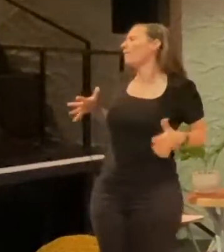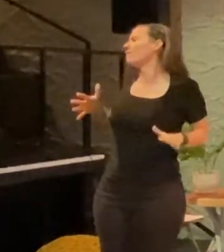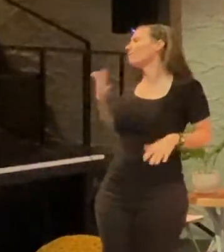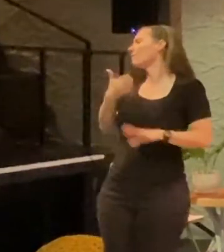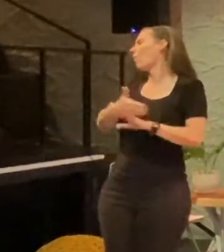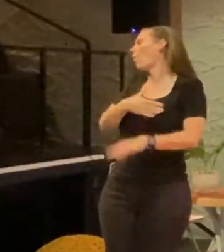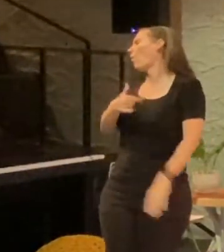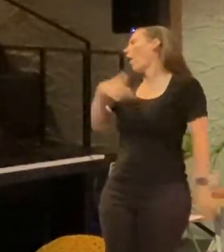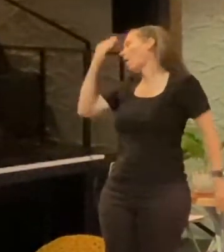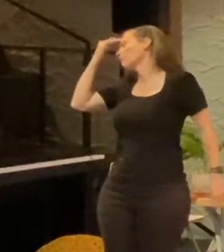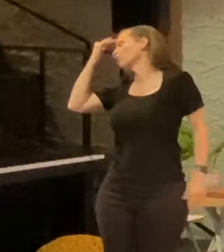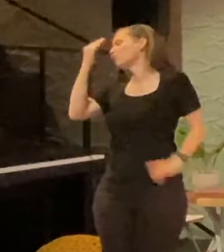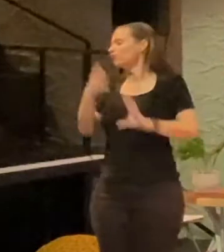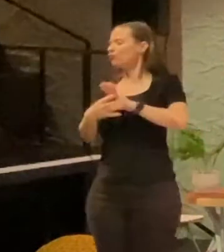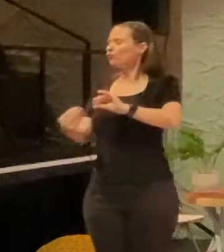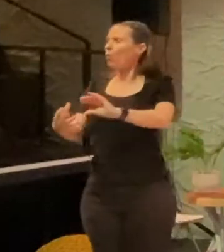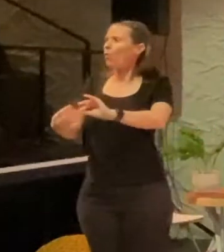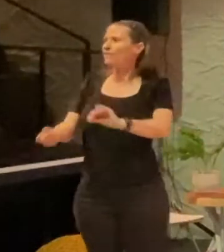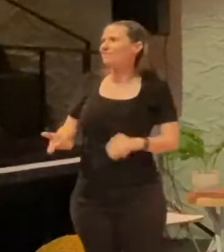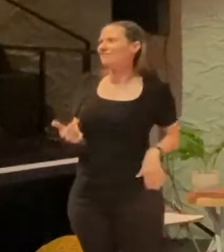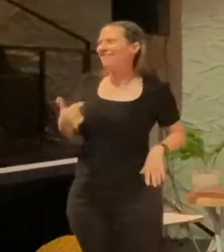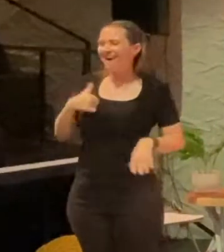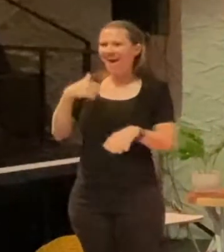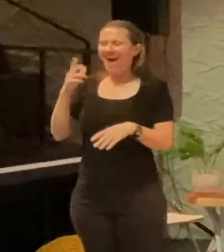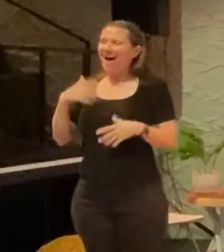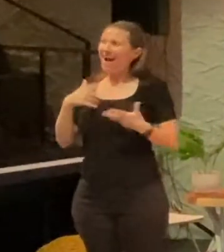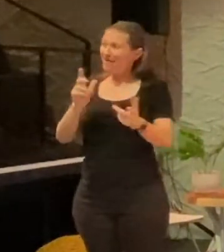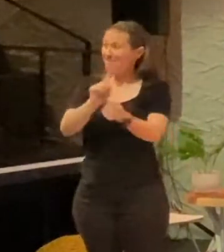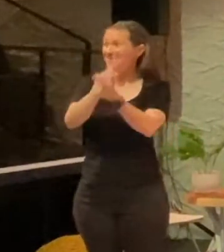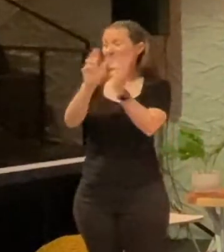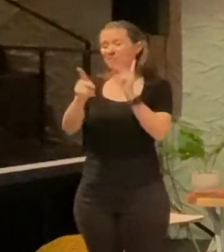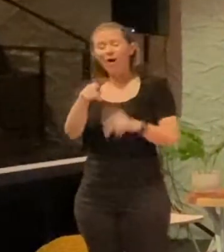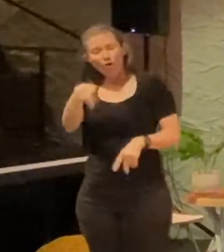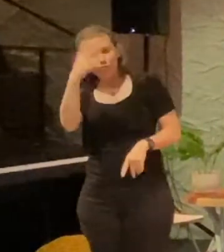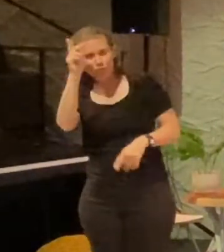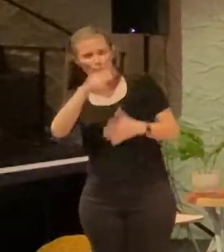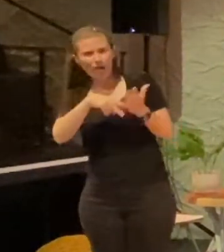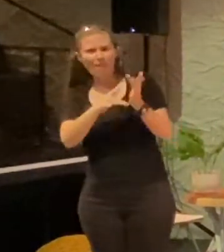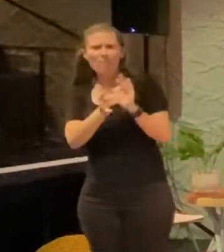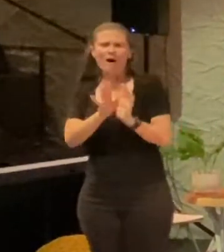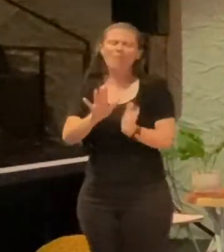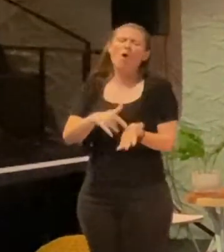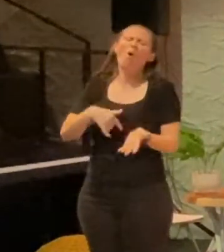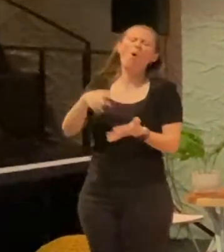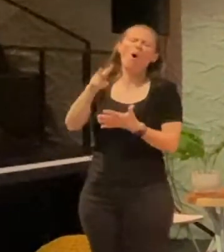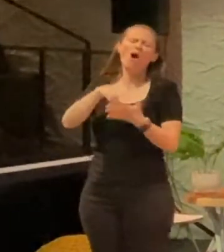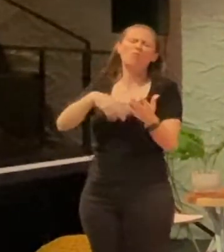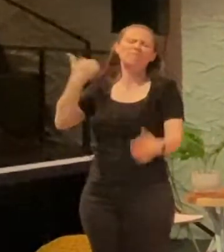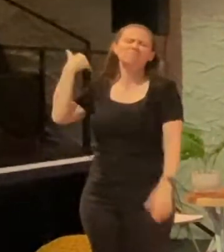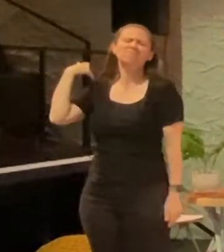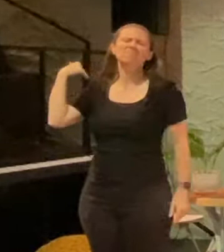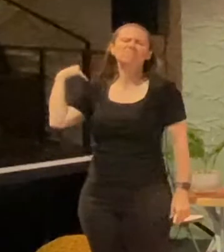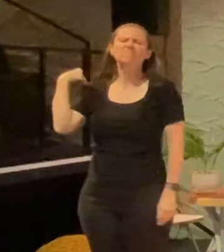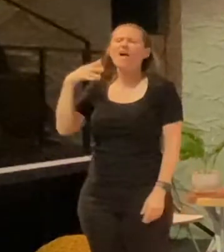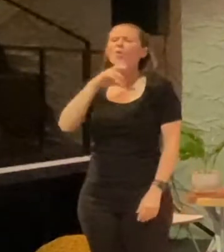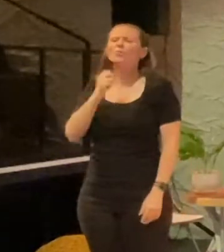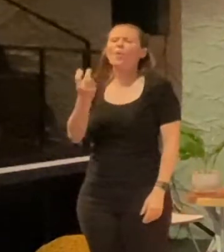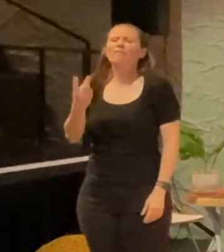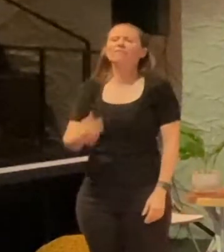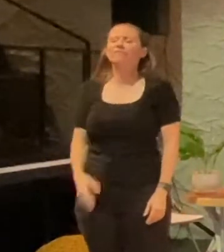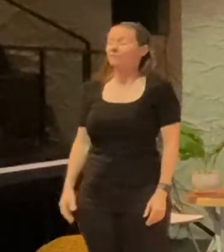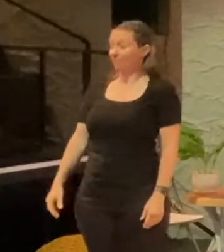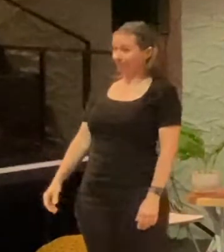the stories that are in there. I love when I talk to people and you're like, hey, have you ever read the Bible? Yeah, I read that back in camp when I was 12. Oh,